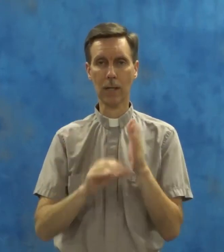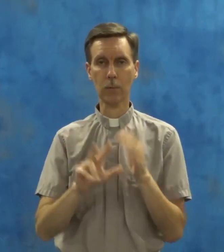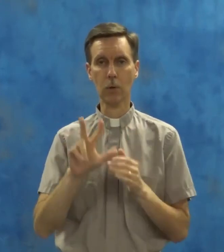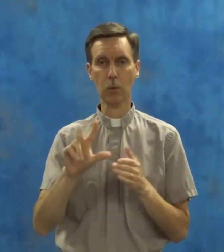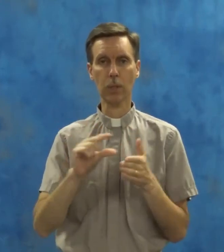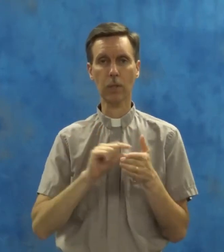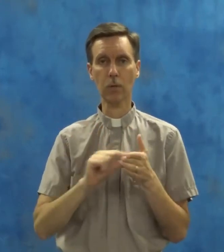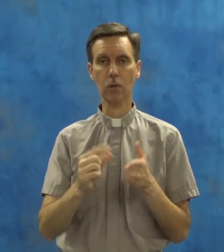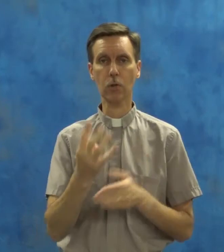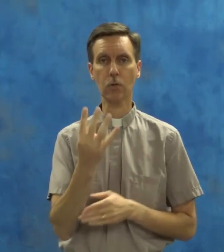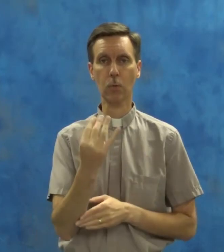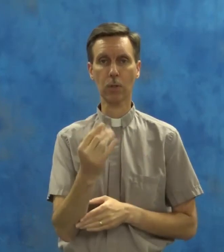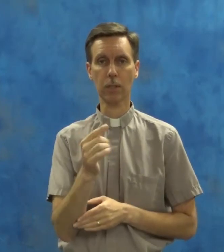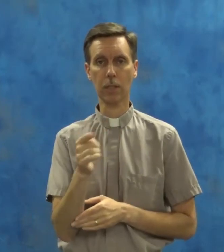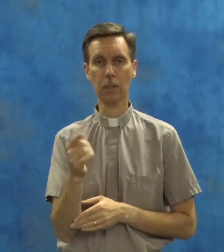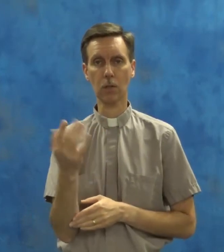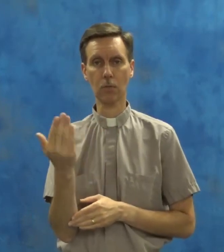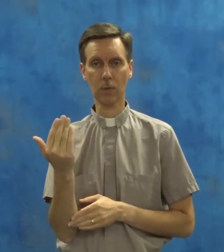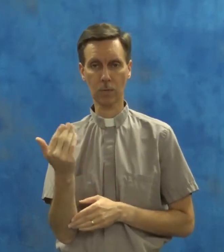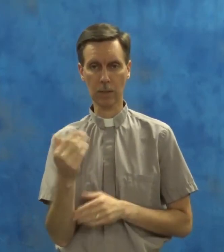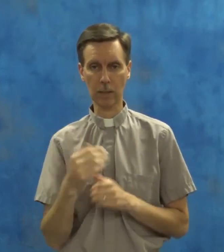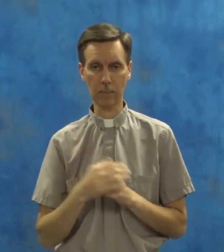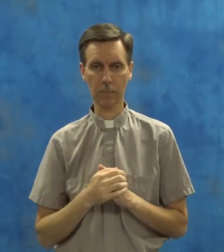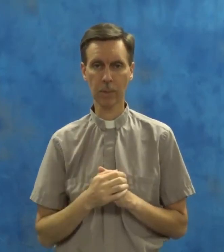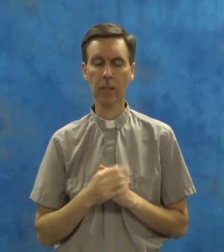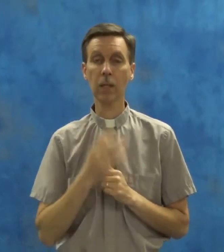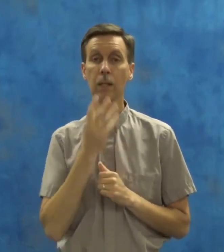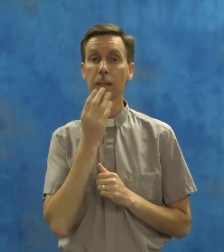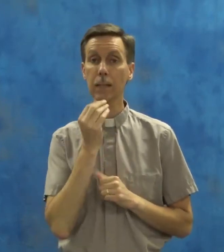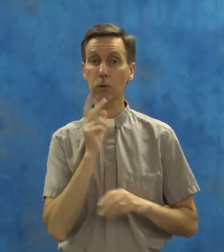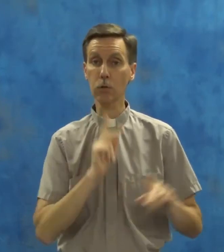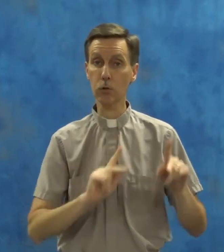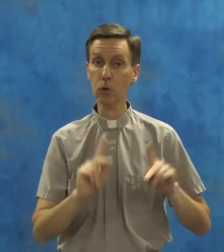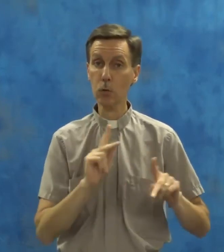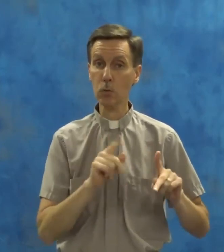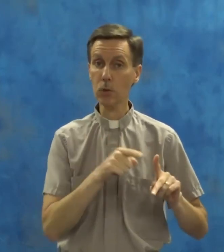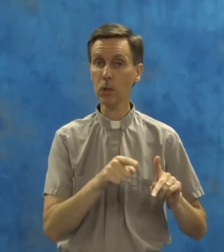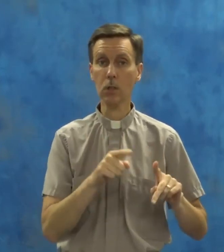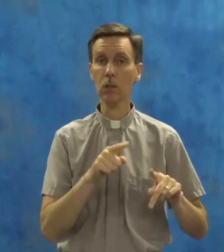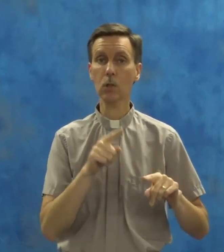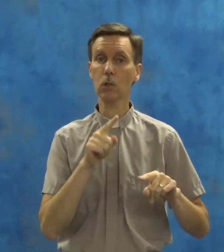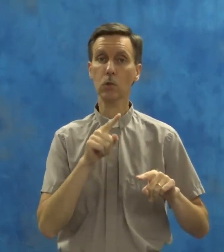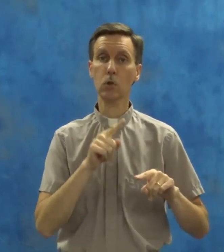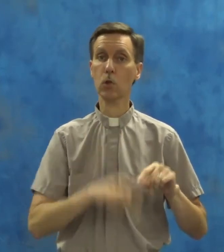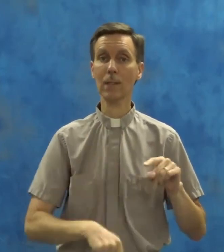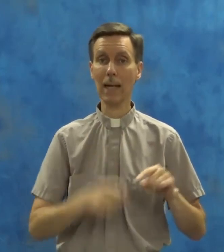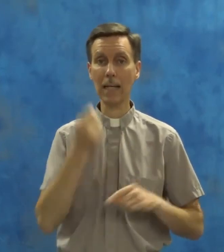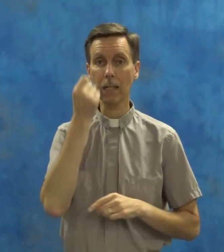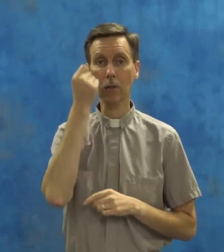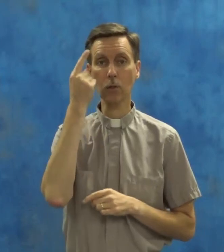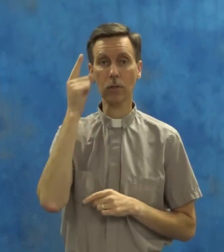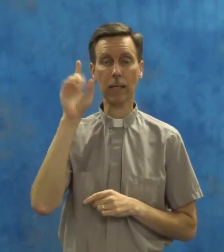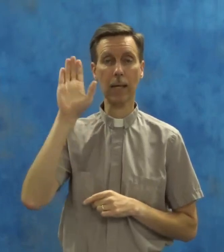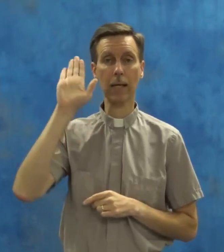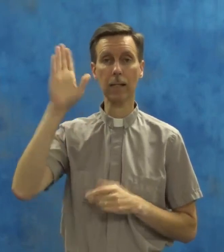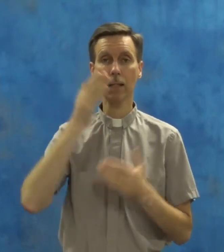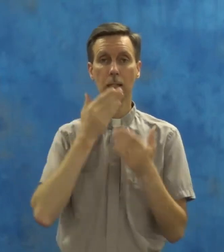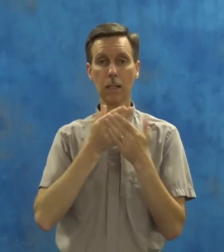chapter 3, verses 14 to 15, that the Jews could not understand his